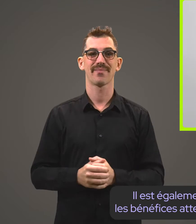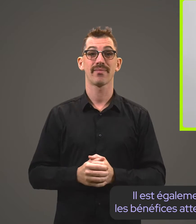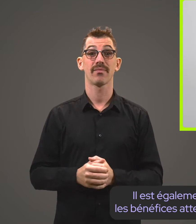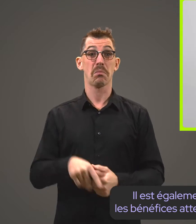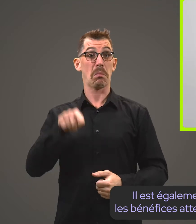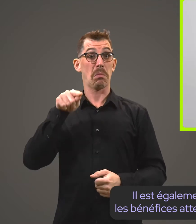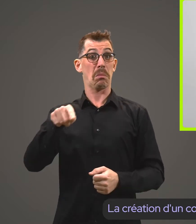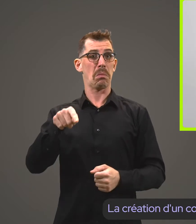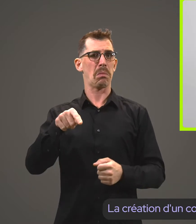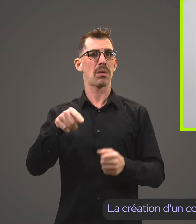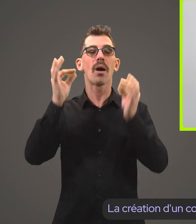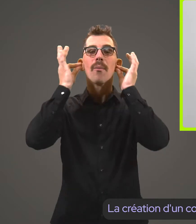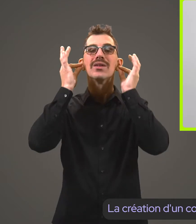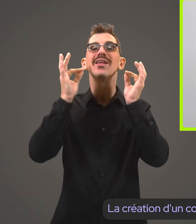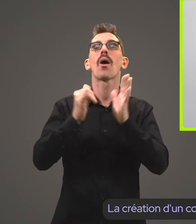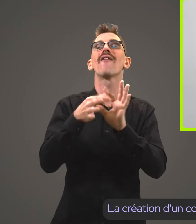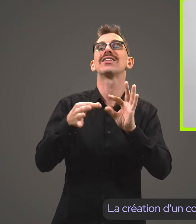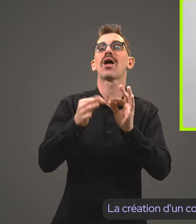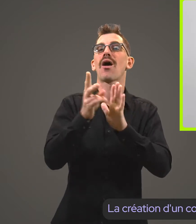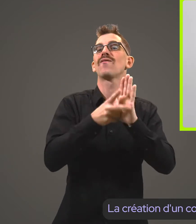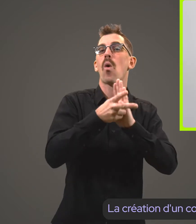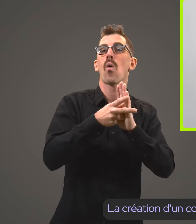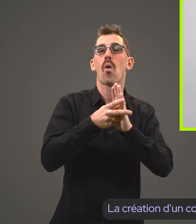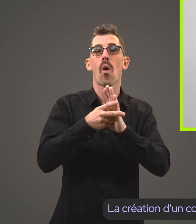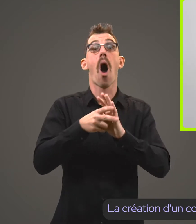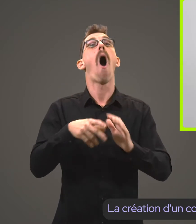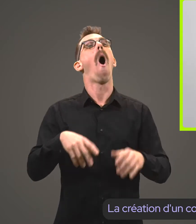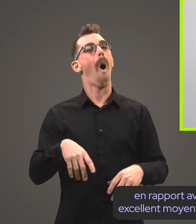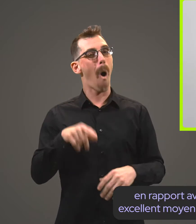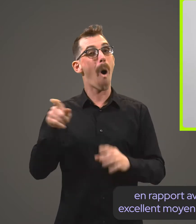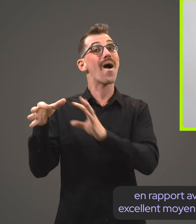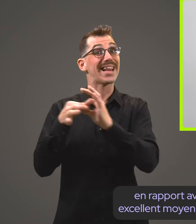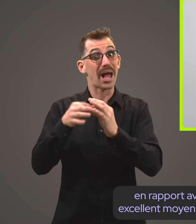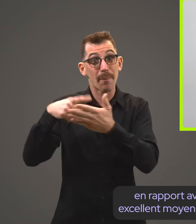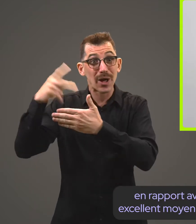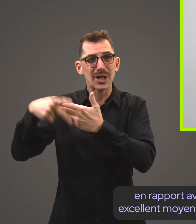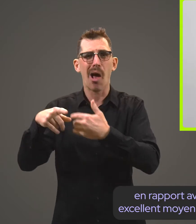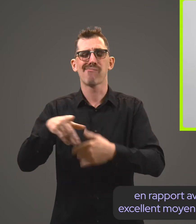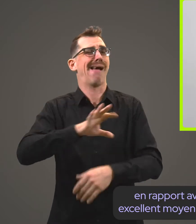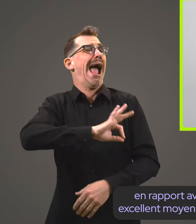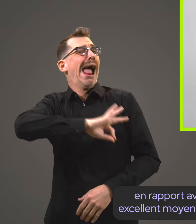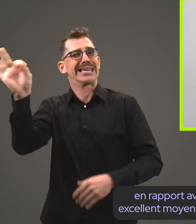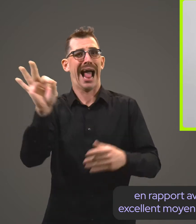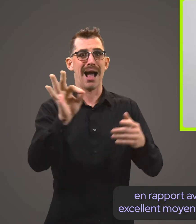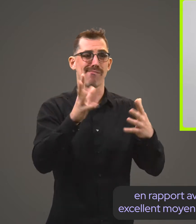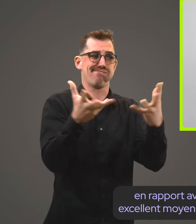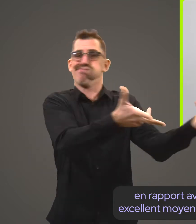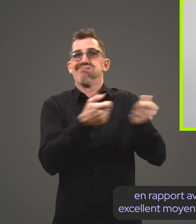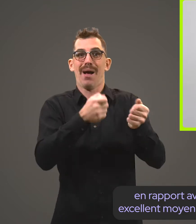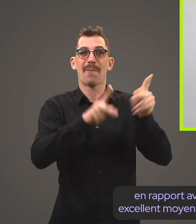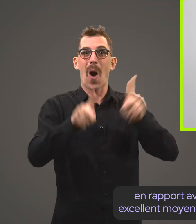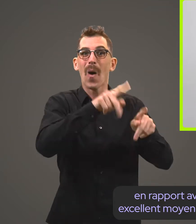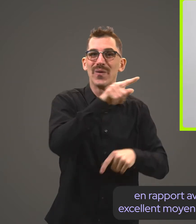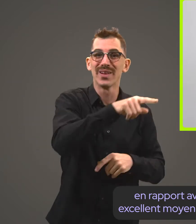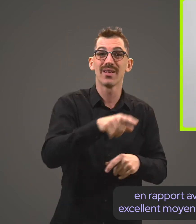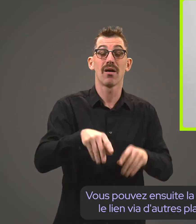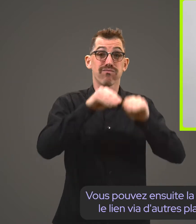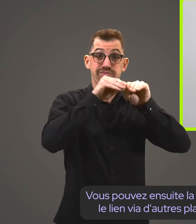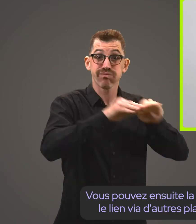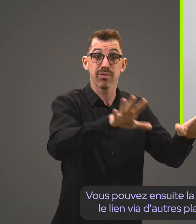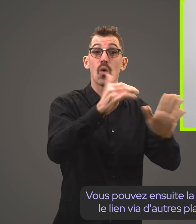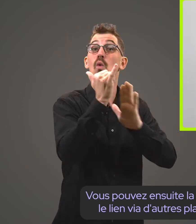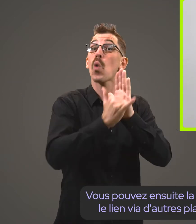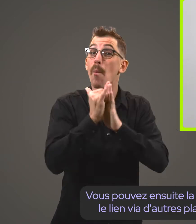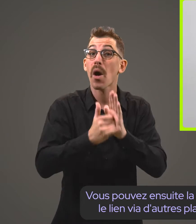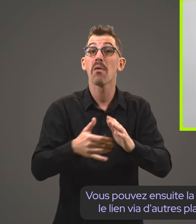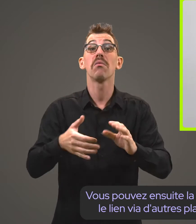described. Creating a short podcast or video related to your project is a great way of engaging your audience. You